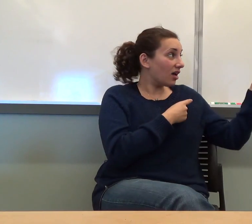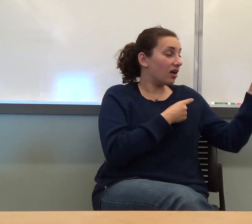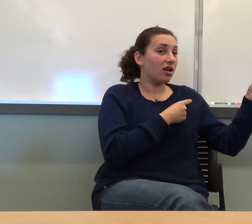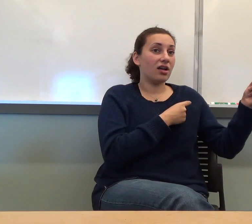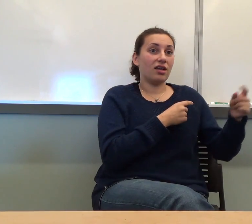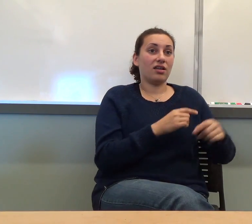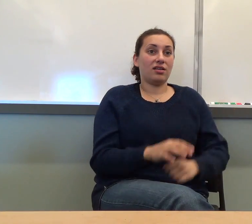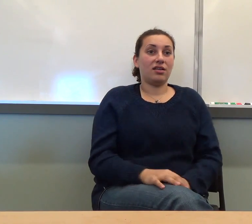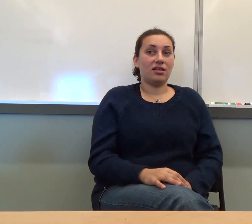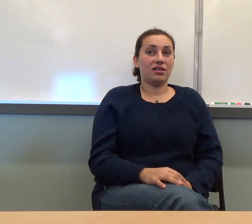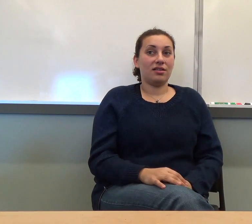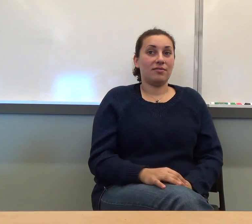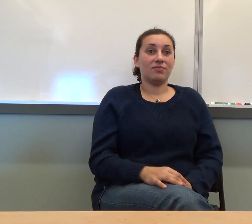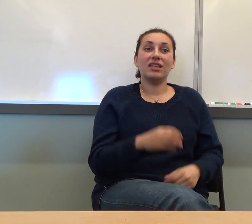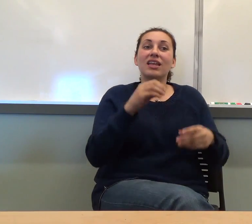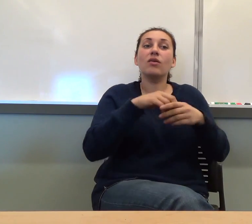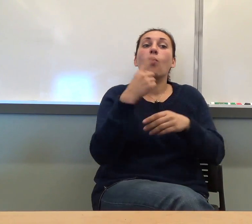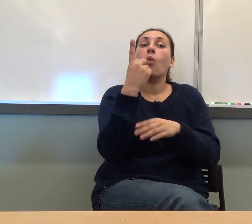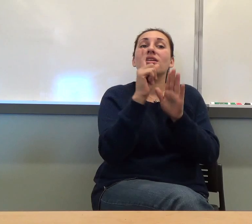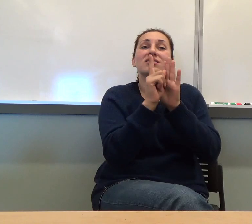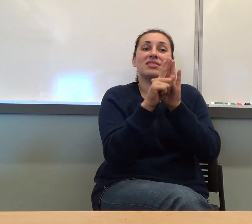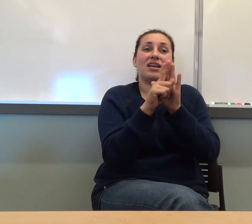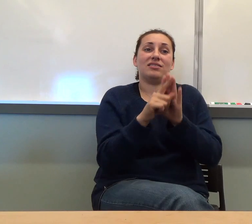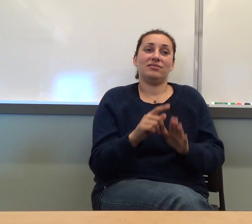those in 1 second.